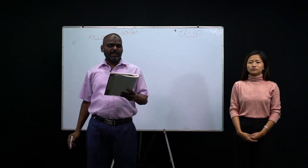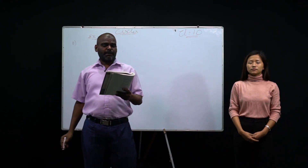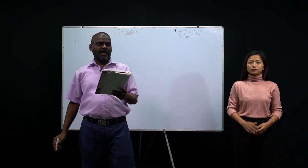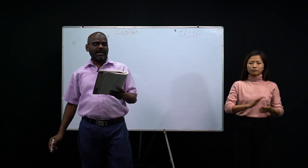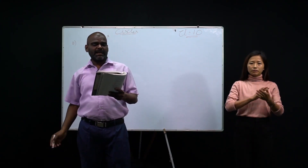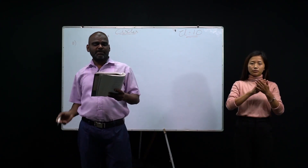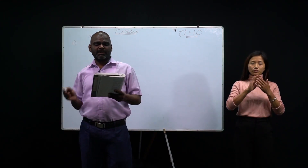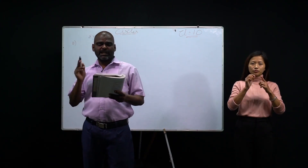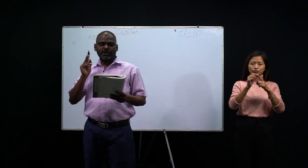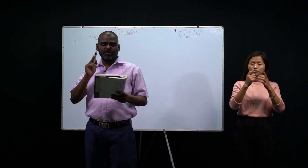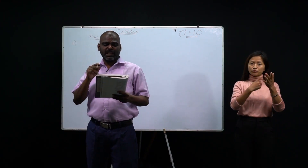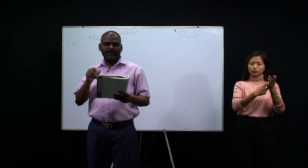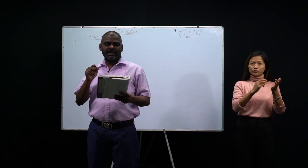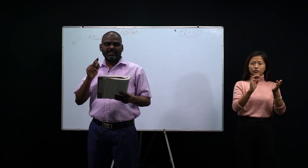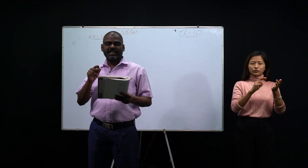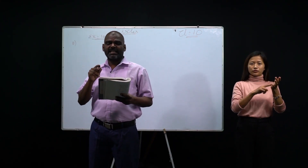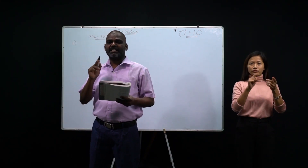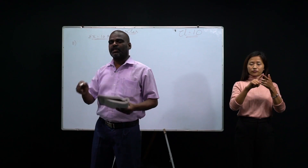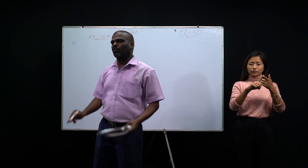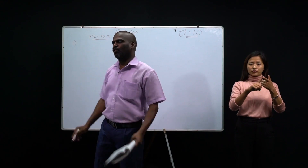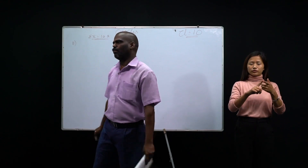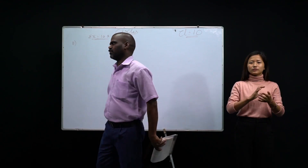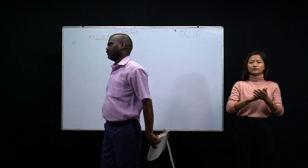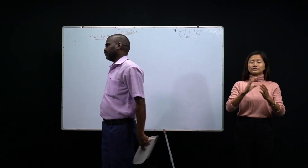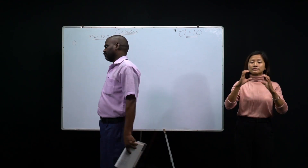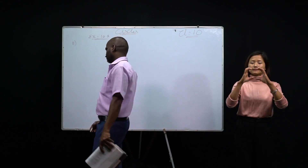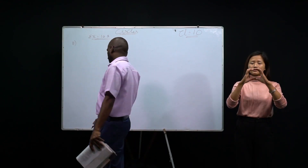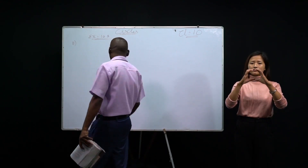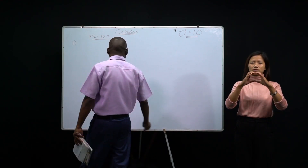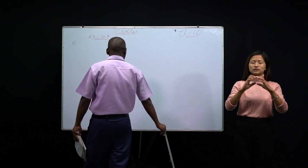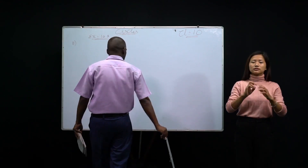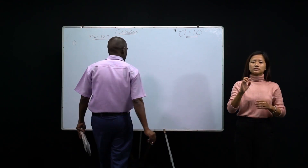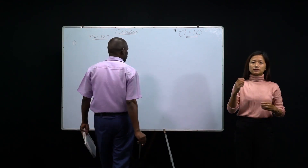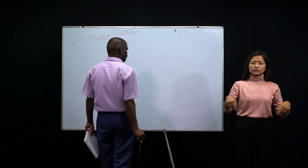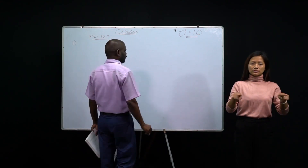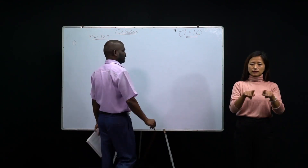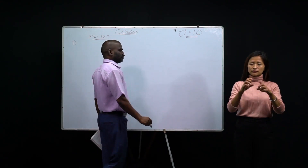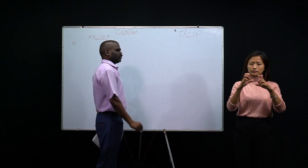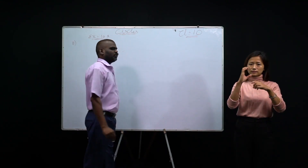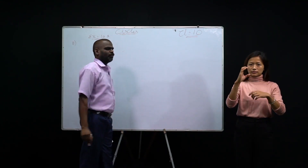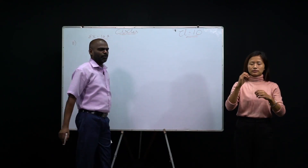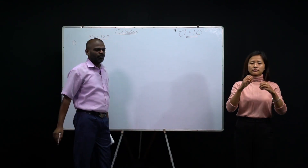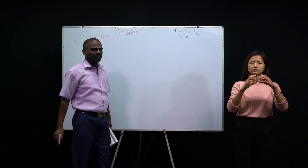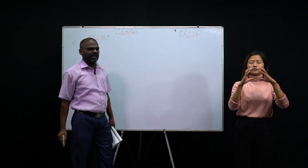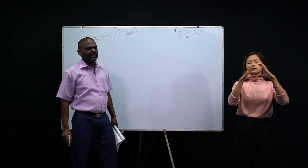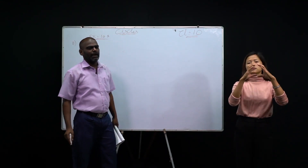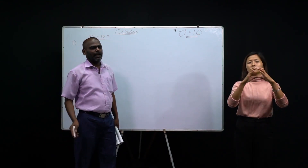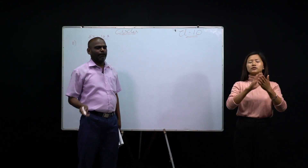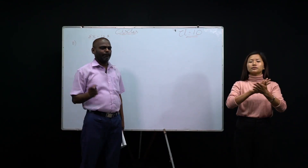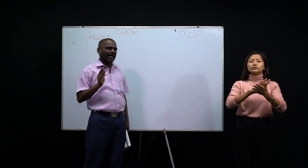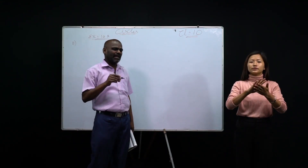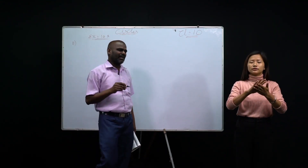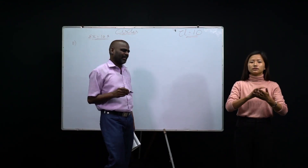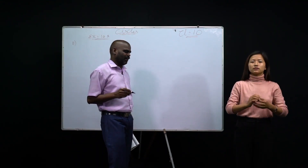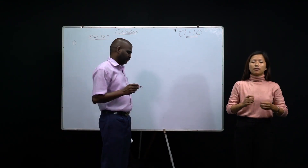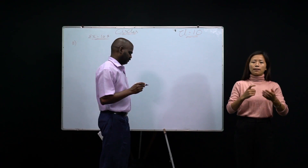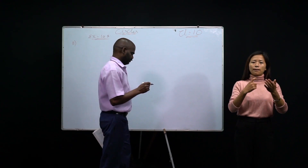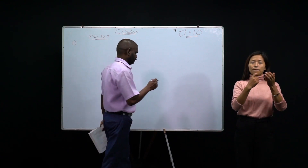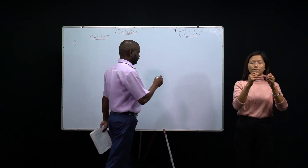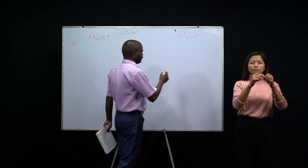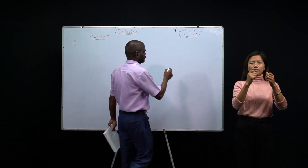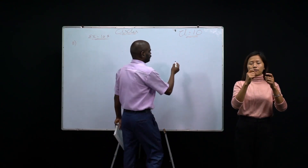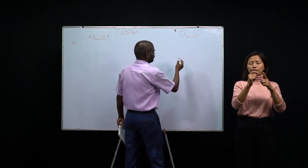prove that a parallelogram circumscribing a circle is a rhombus. What is the question? Prove that a